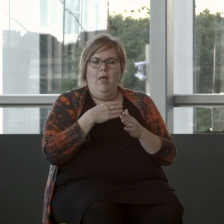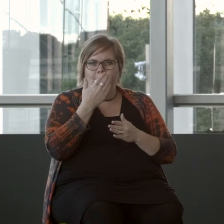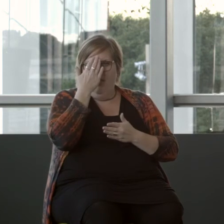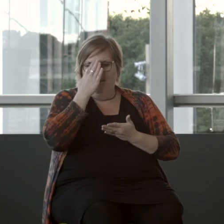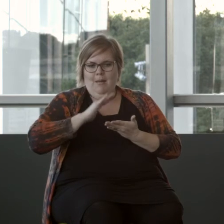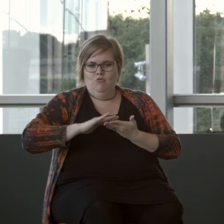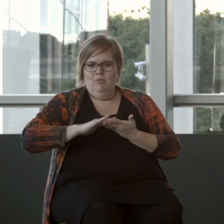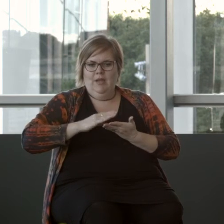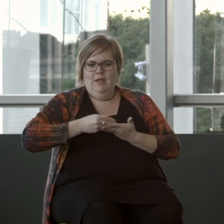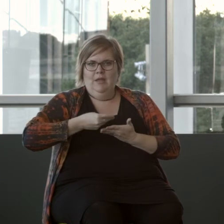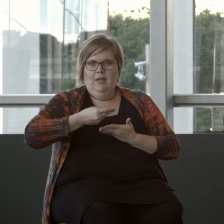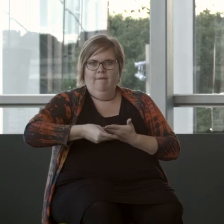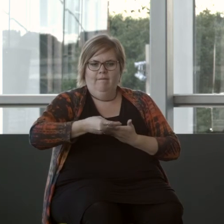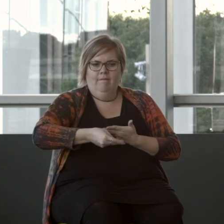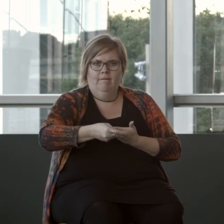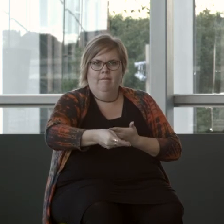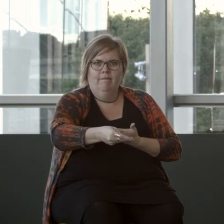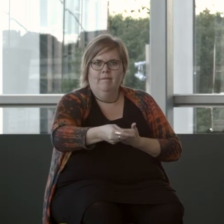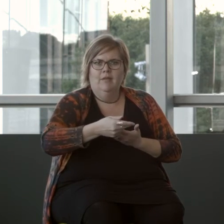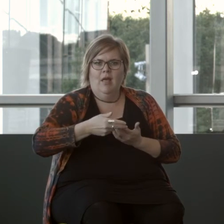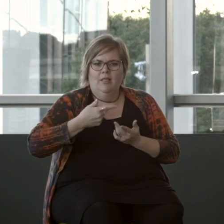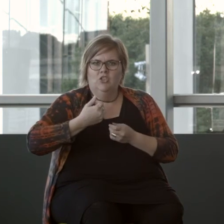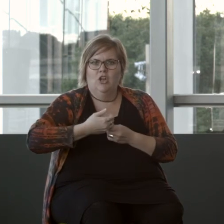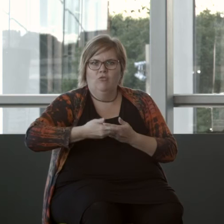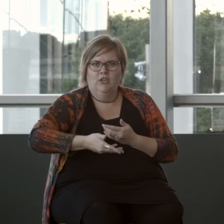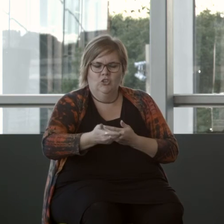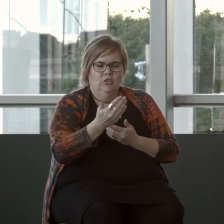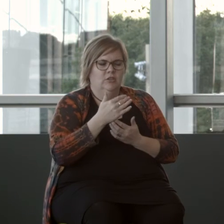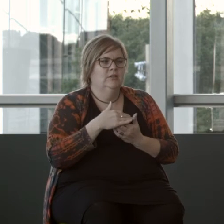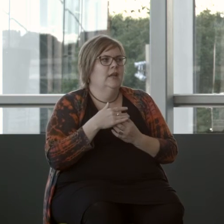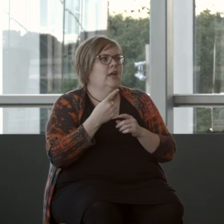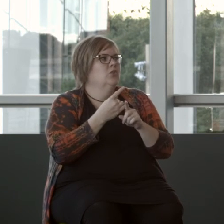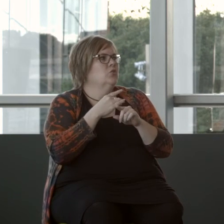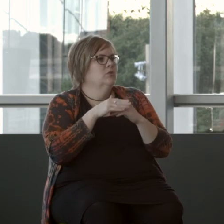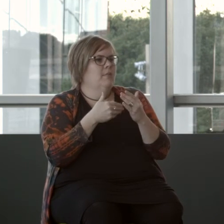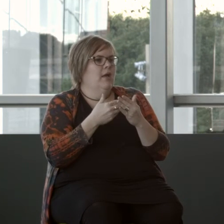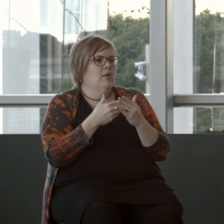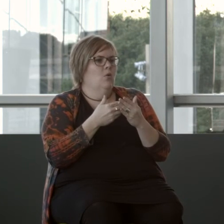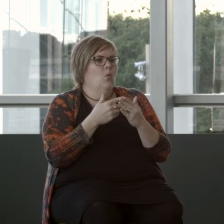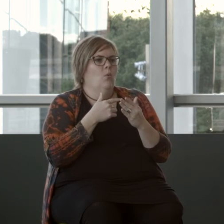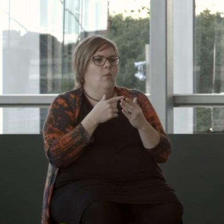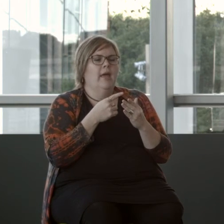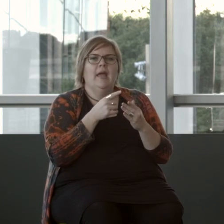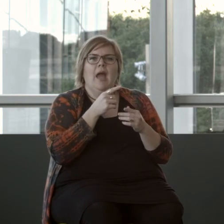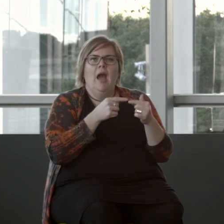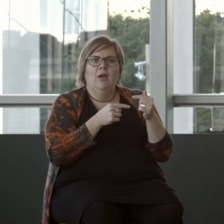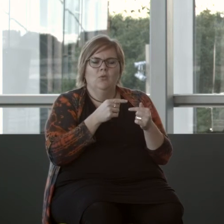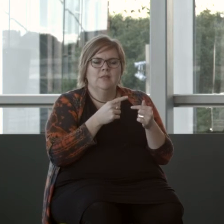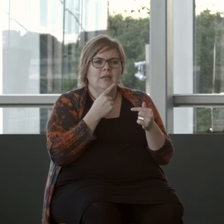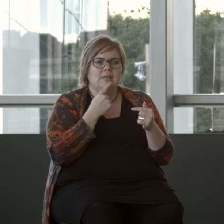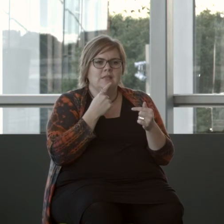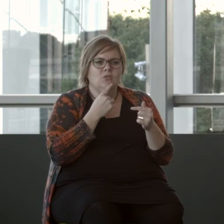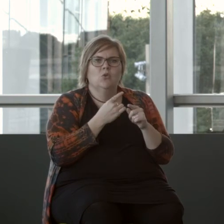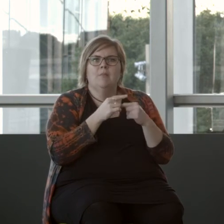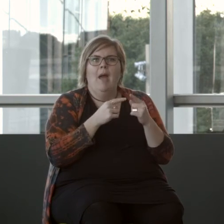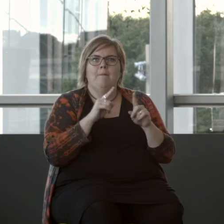the community to future generation. And he talks about modernity. Benjamin makes a critique of modernity, and he argues that